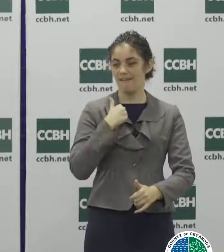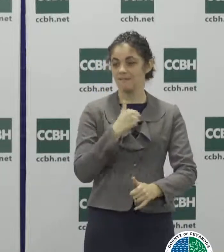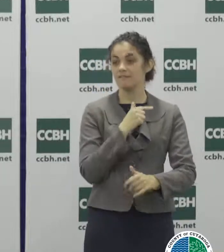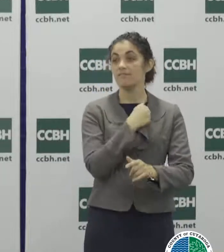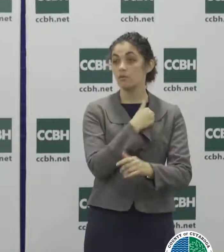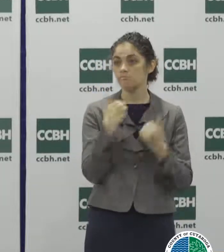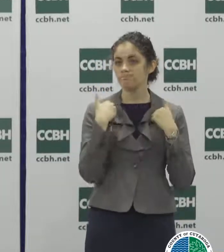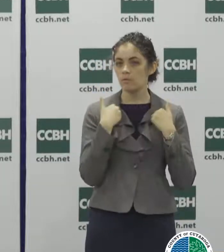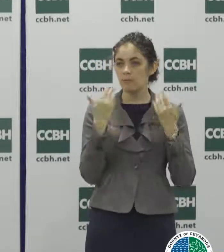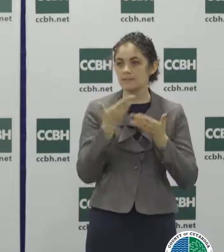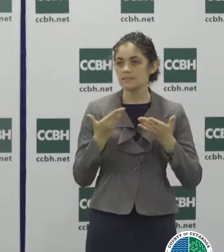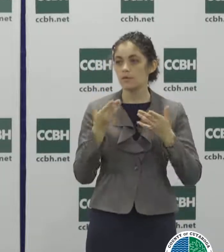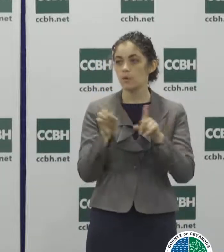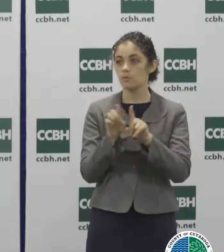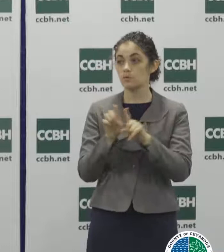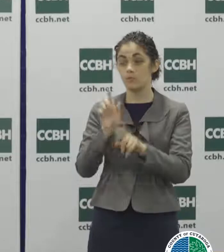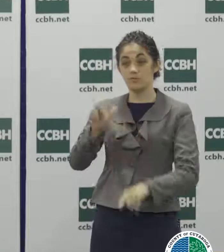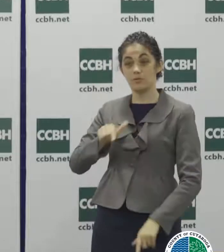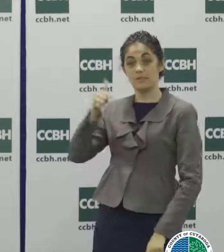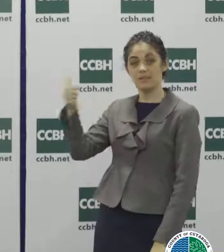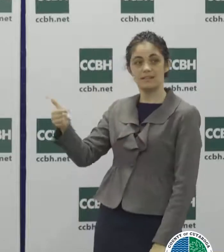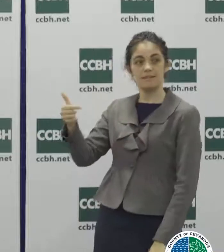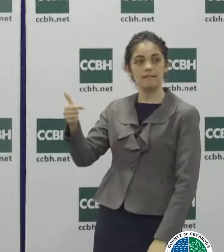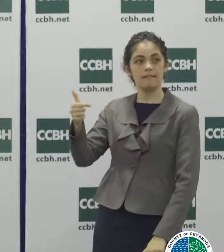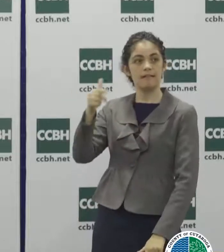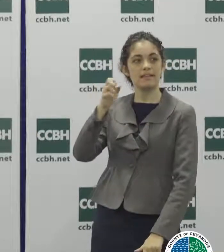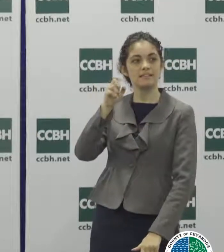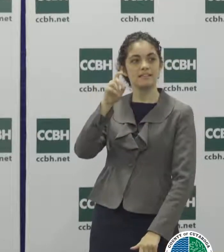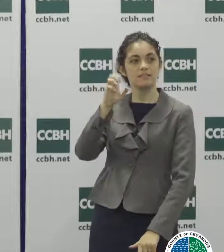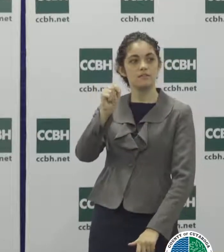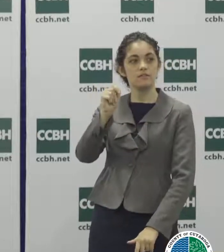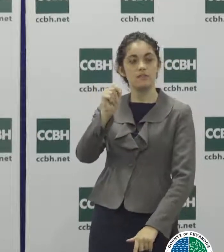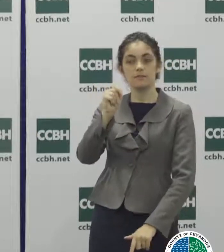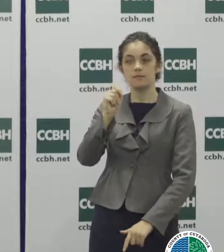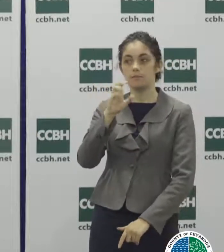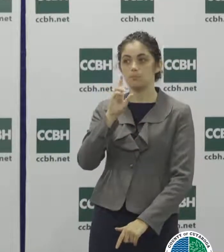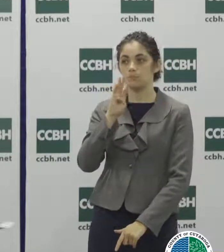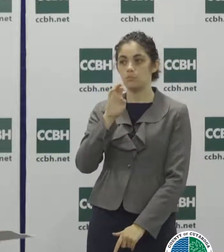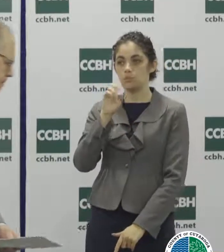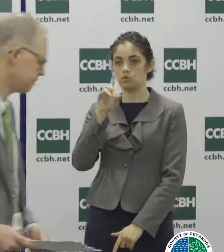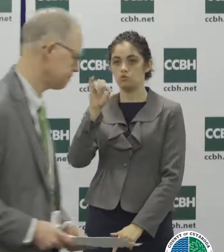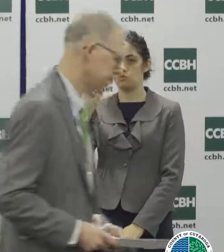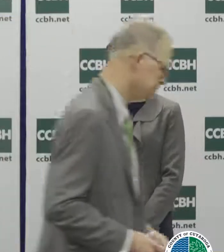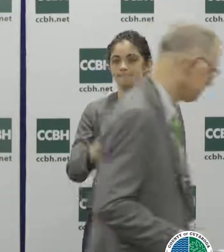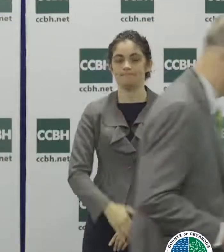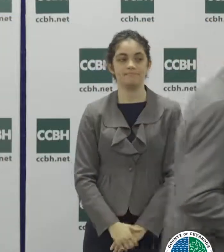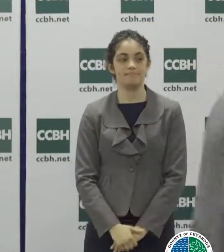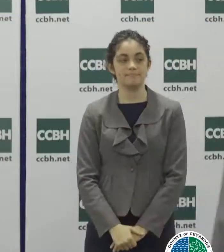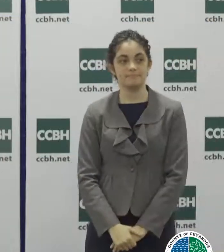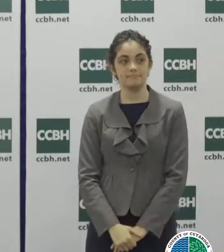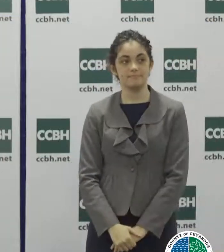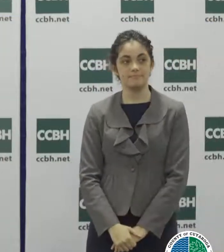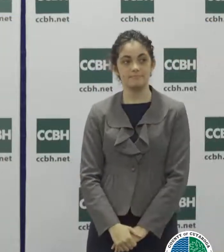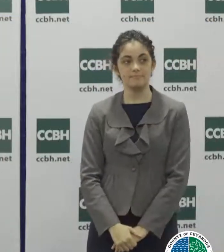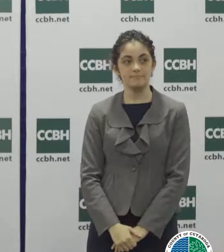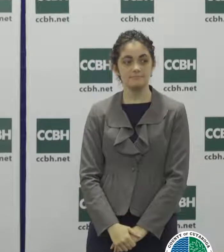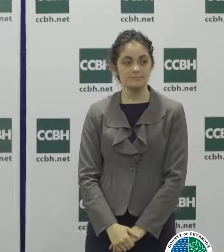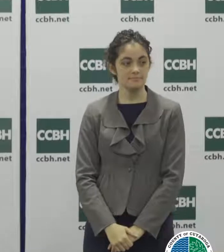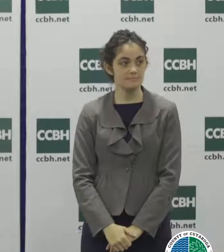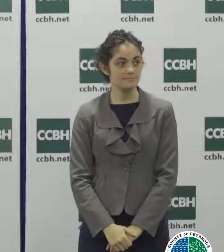going to start off and give the podium to our County Executive, Armin Budish.